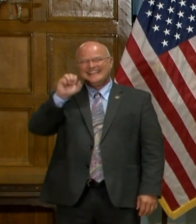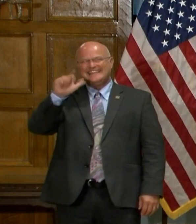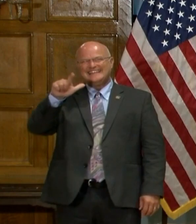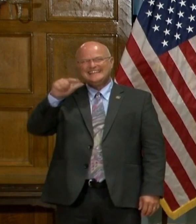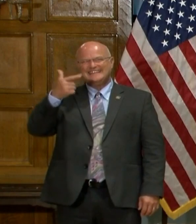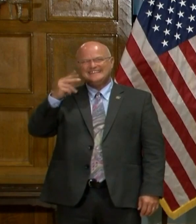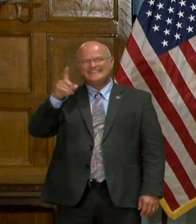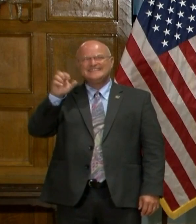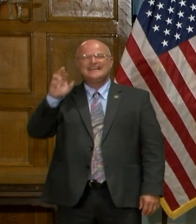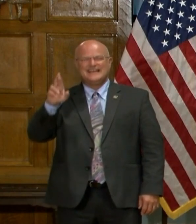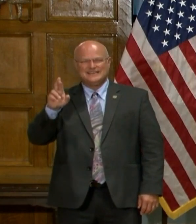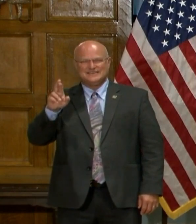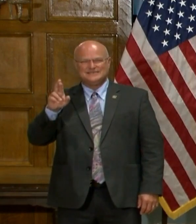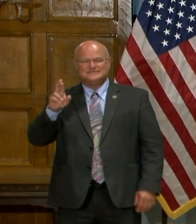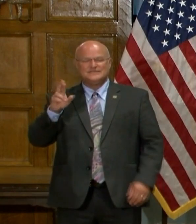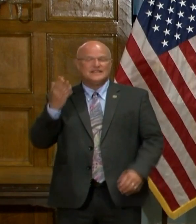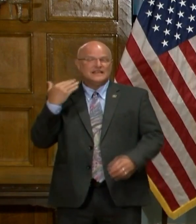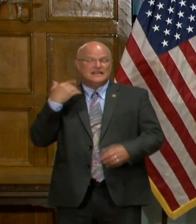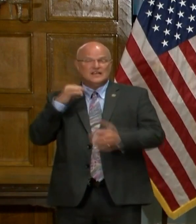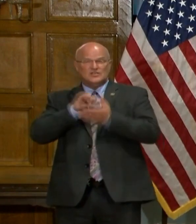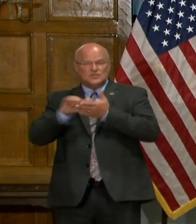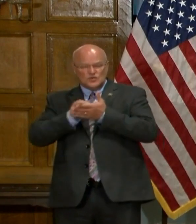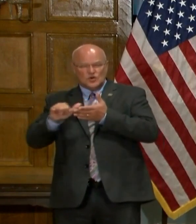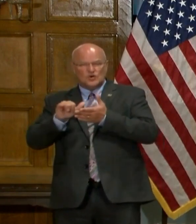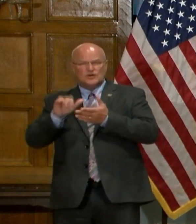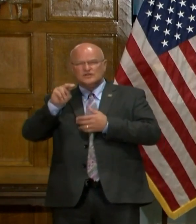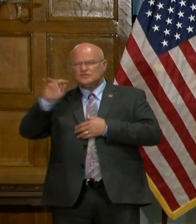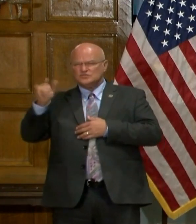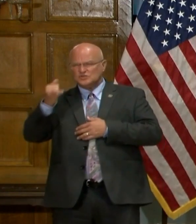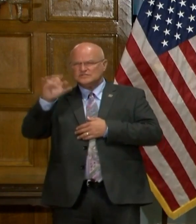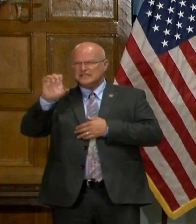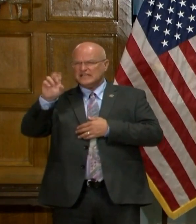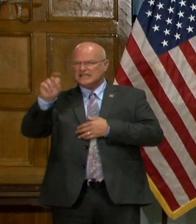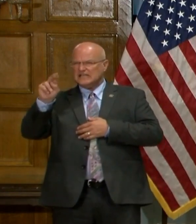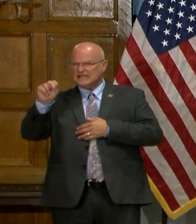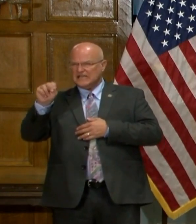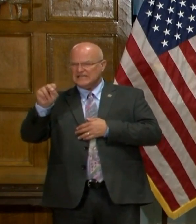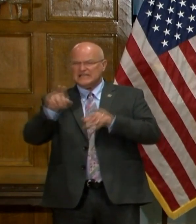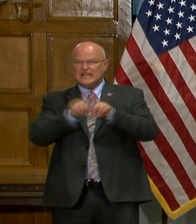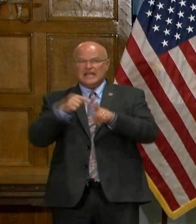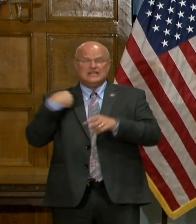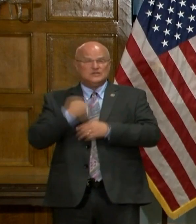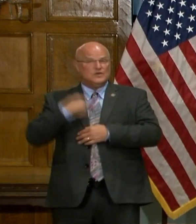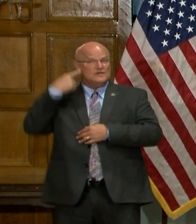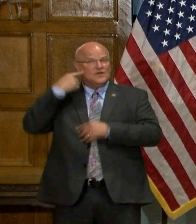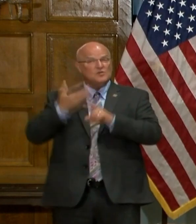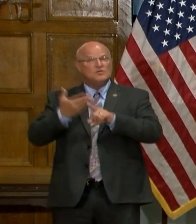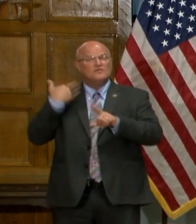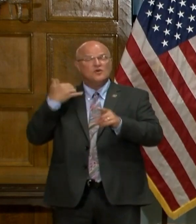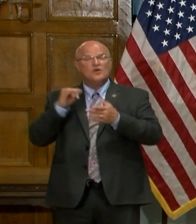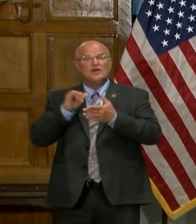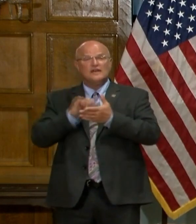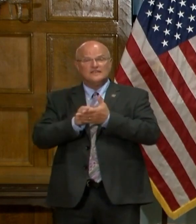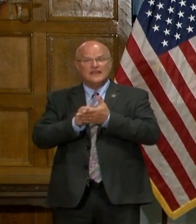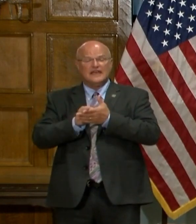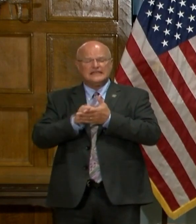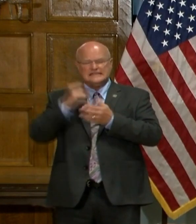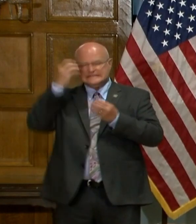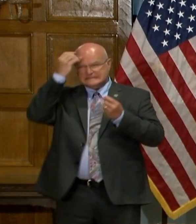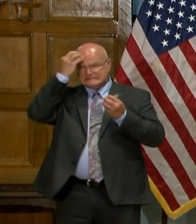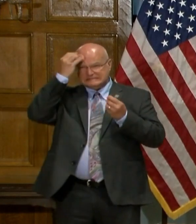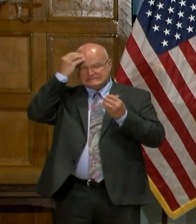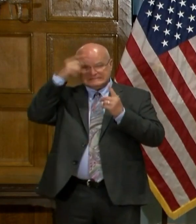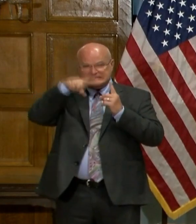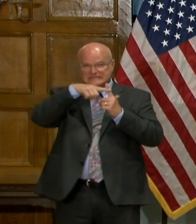you the earlier question about New York, New Jersey, and Connecticut. As we've heard before, the mental gymnastics over